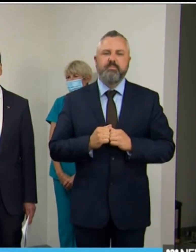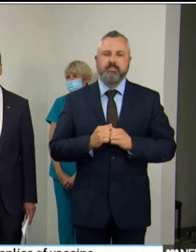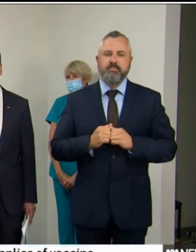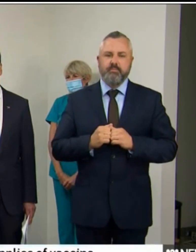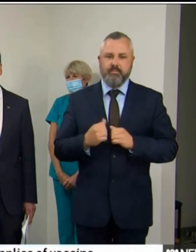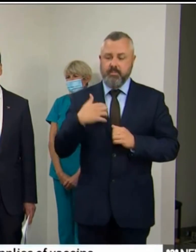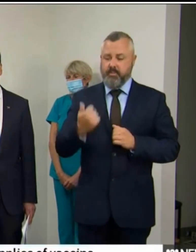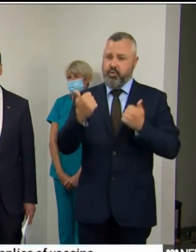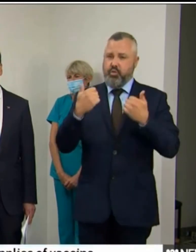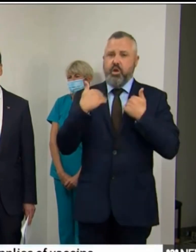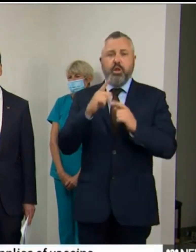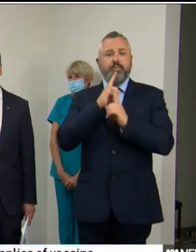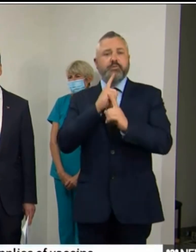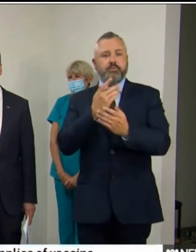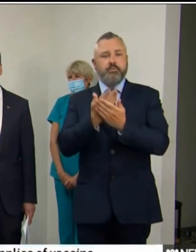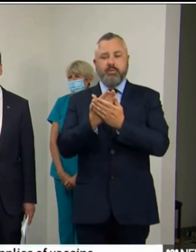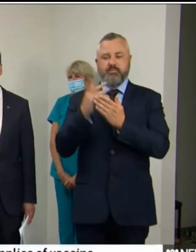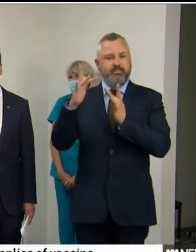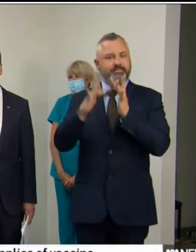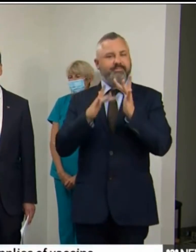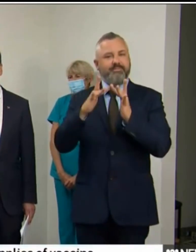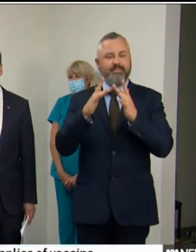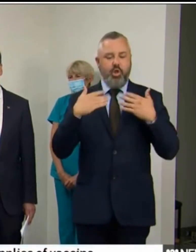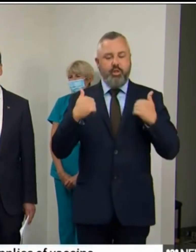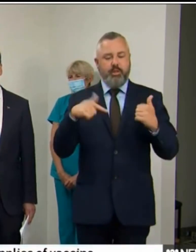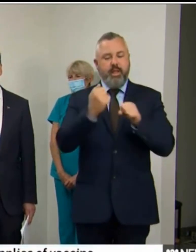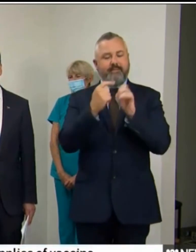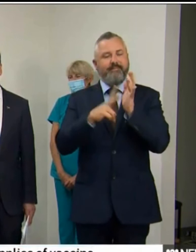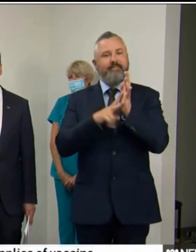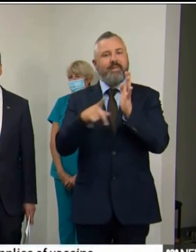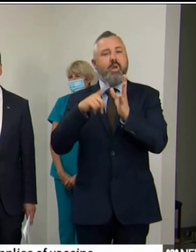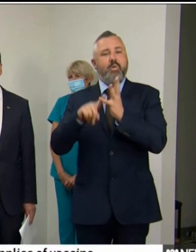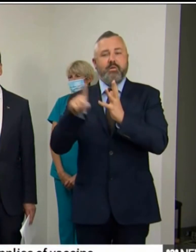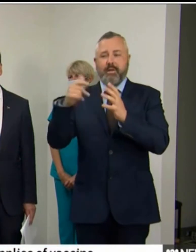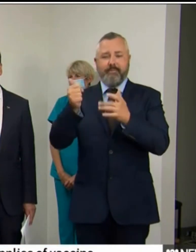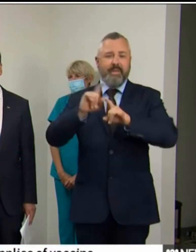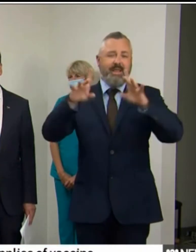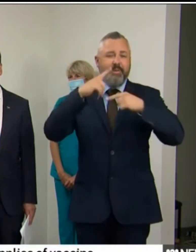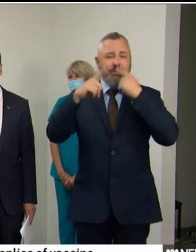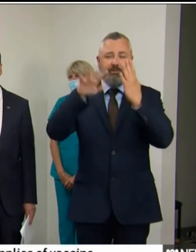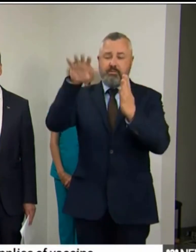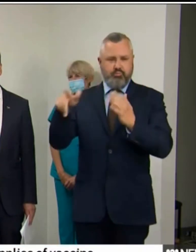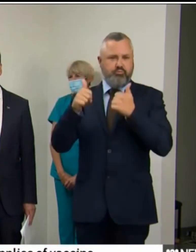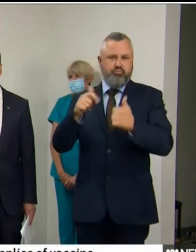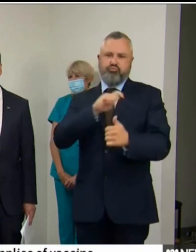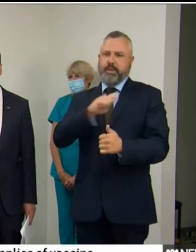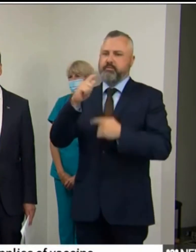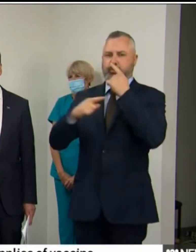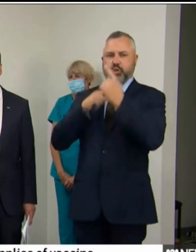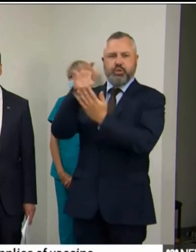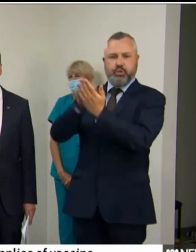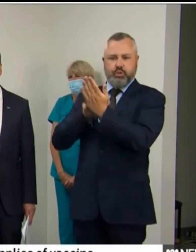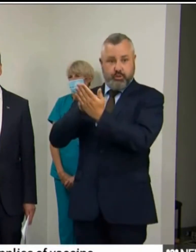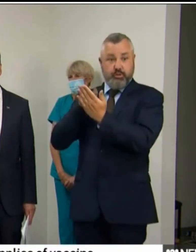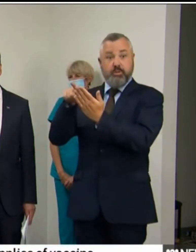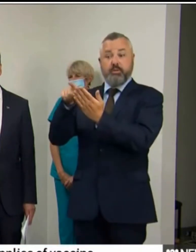health.gov.au website. There's trusted advice. There's information that is being sent out to all general practitioners